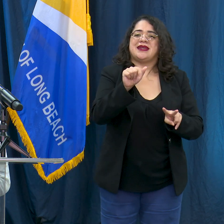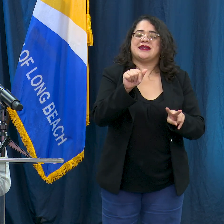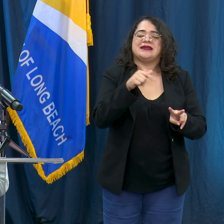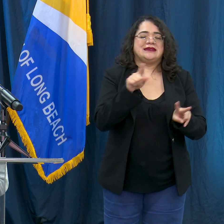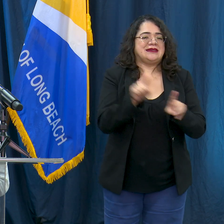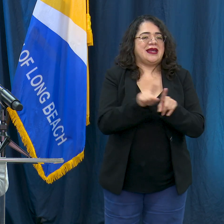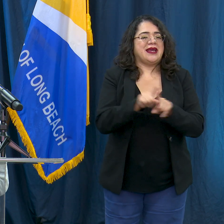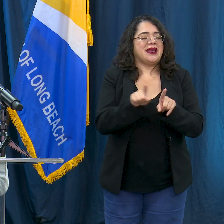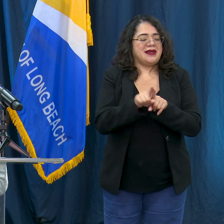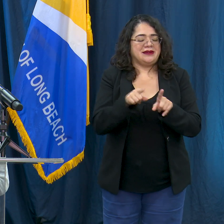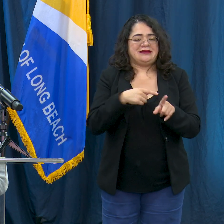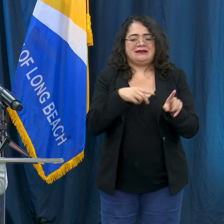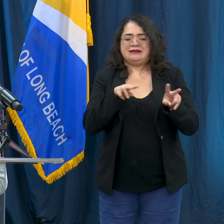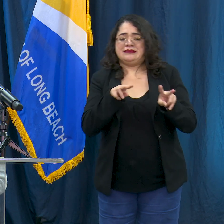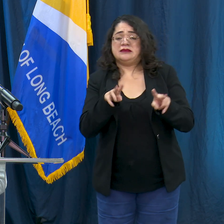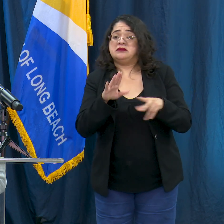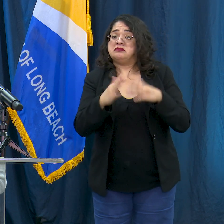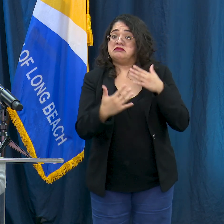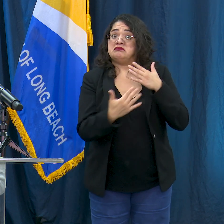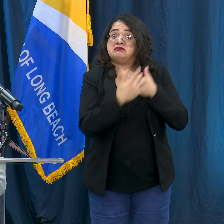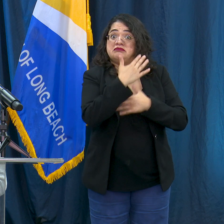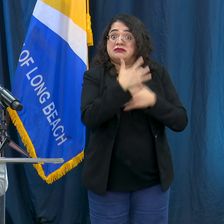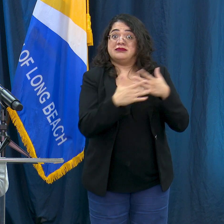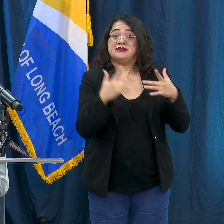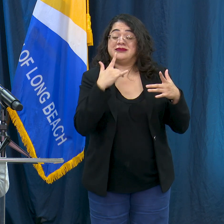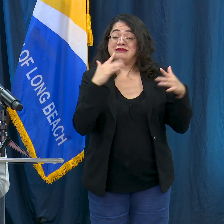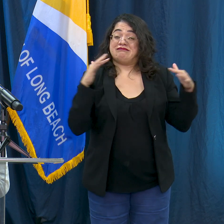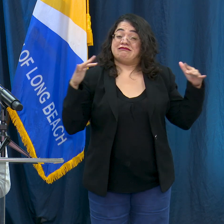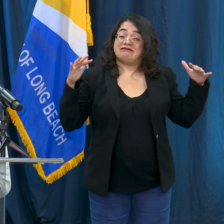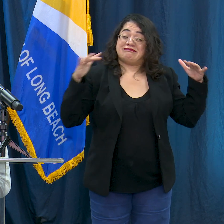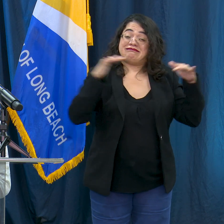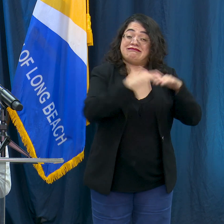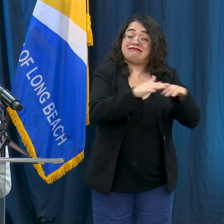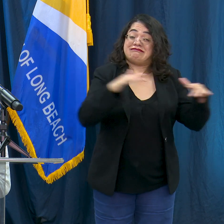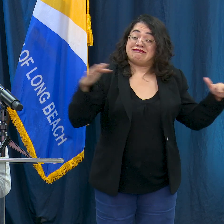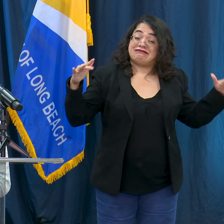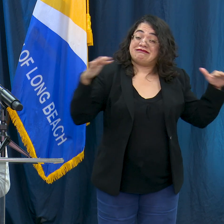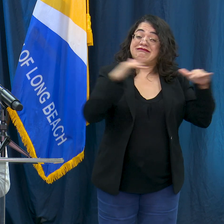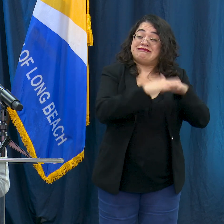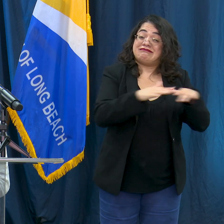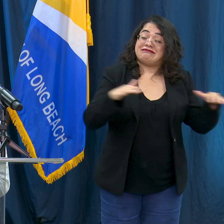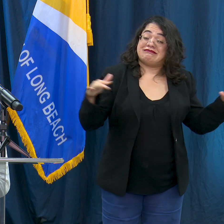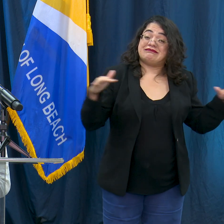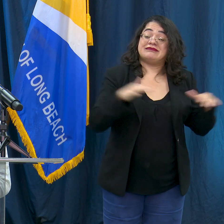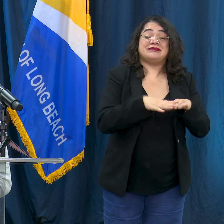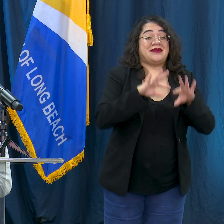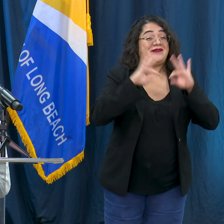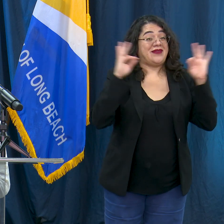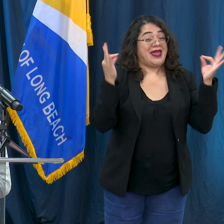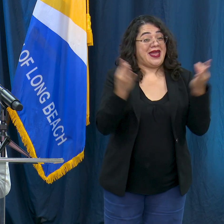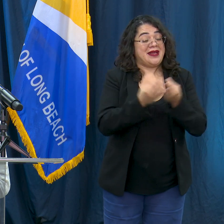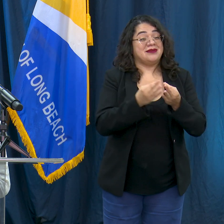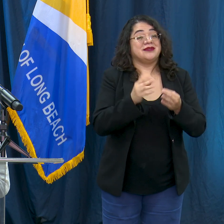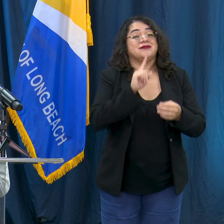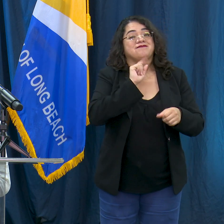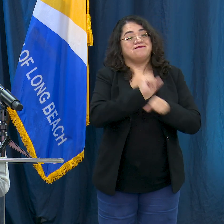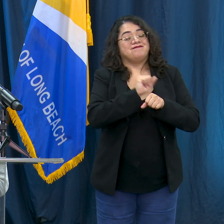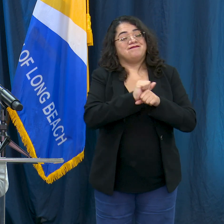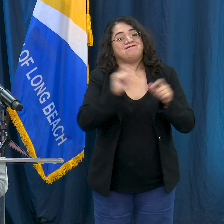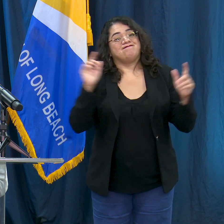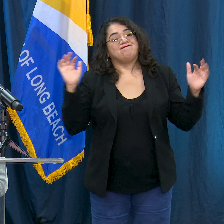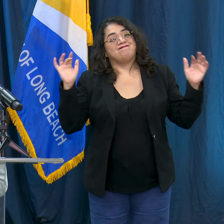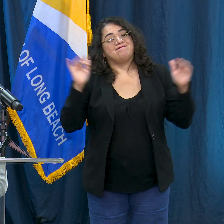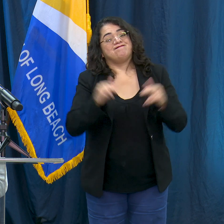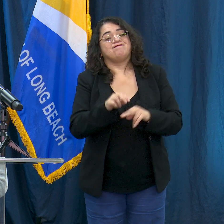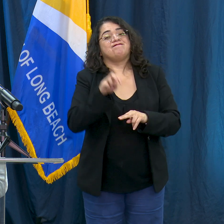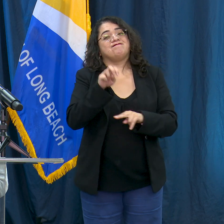opening. Our beaches have been pretty crowded the last couple of weeks. There actually are already a lot of families who are